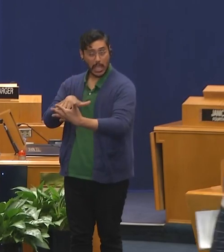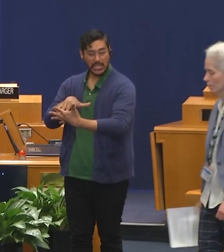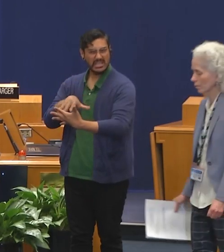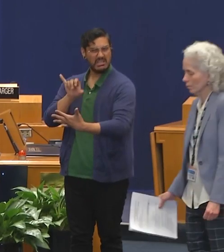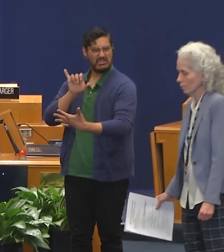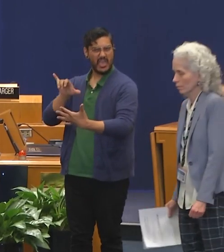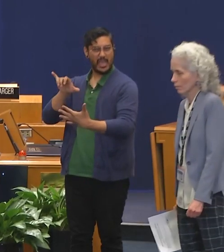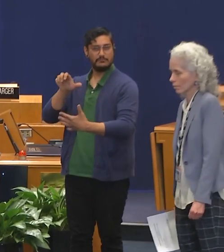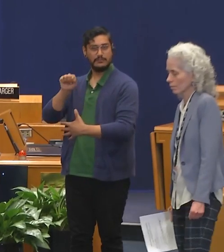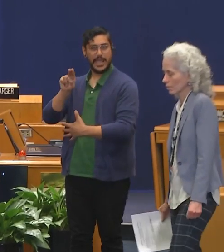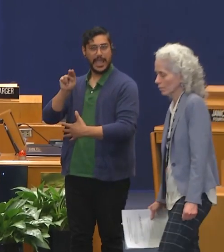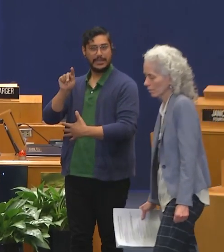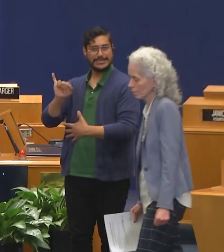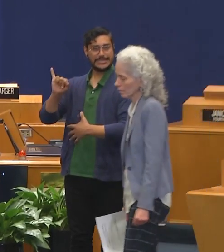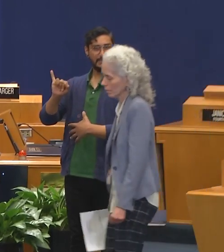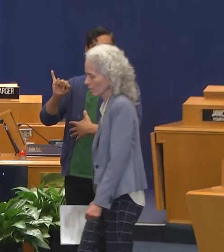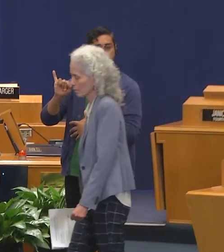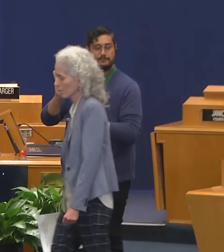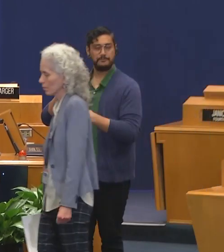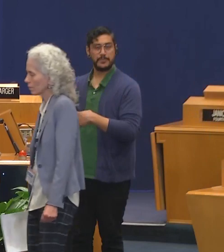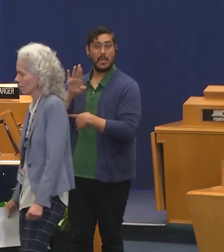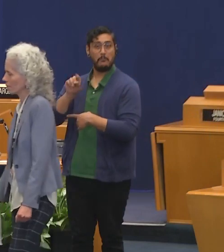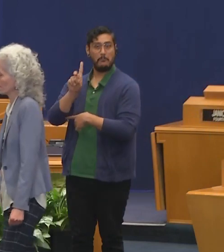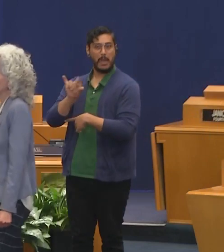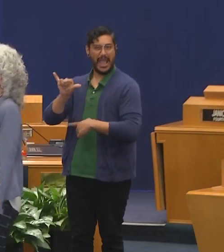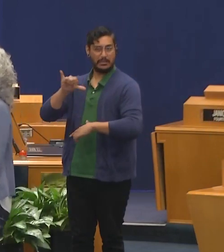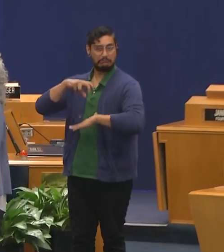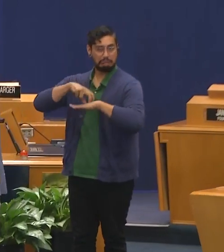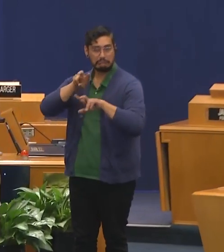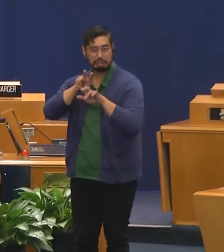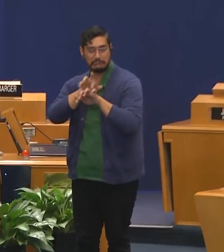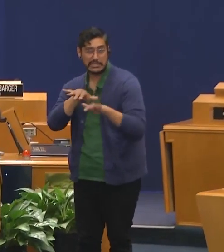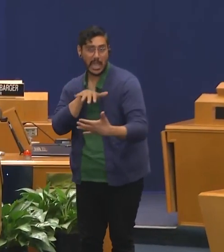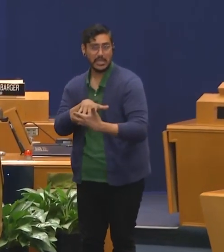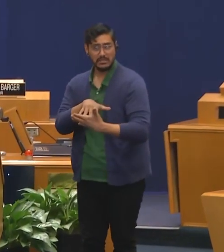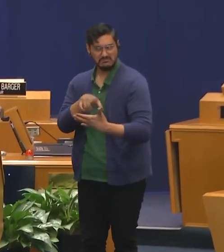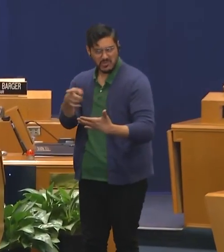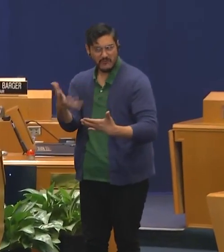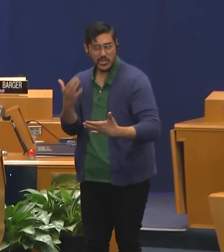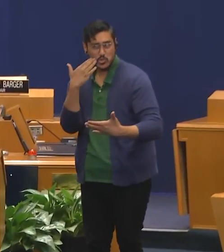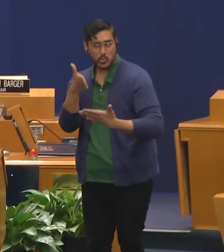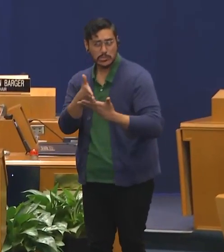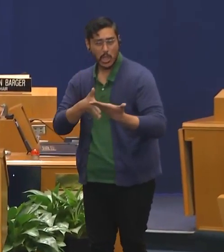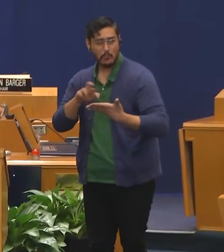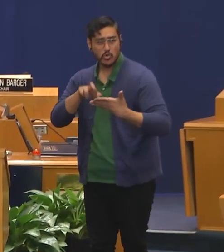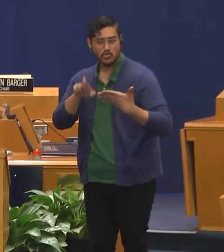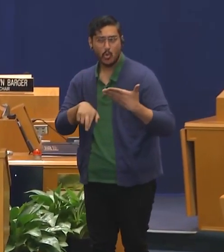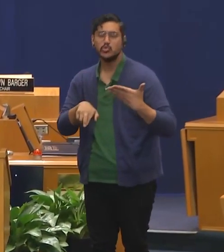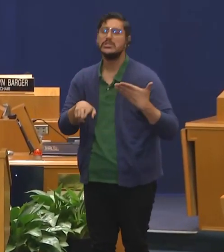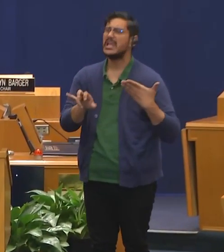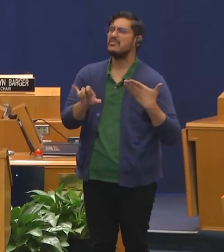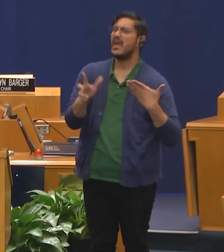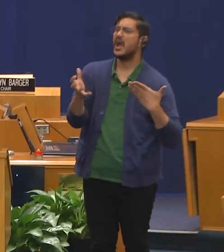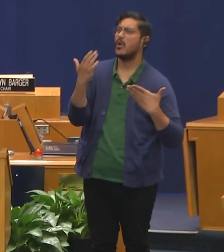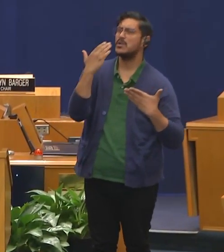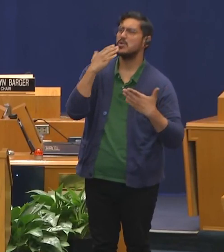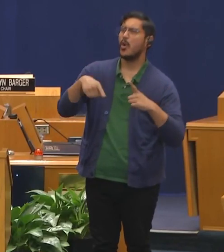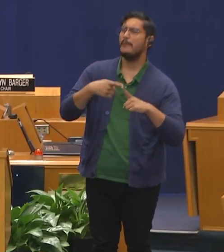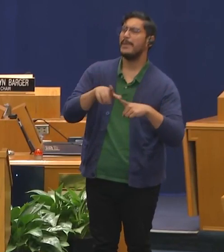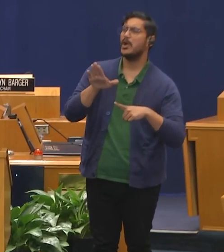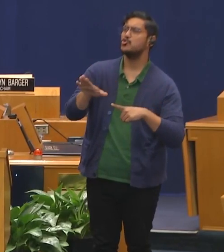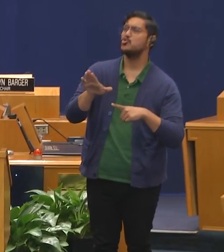it sounds like maybe you already know some of the results. With that in mind, I'd like to get your thoughts on today's Stanford